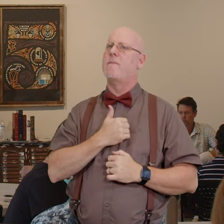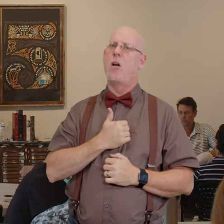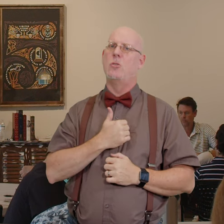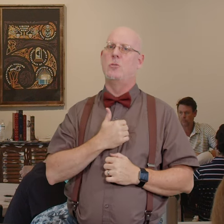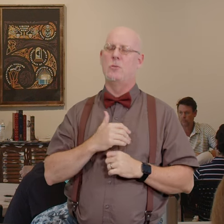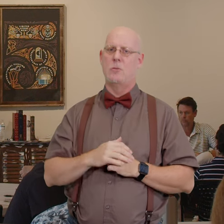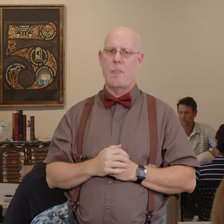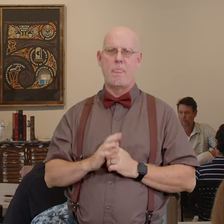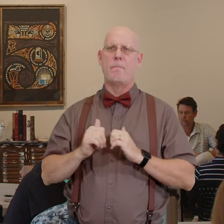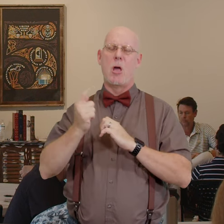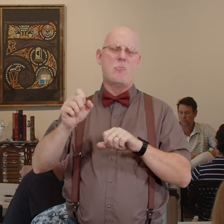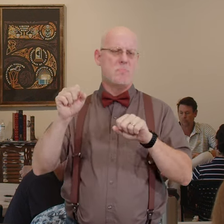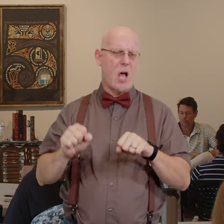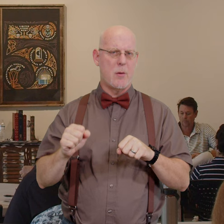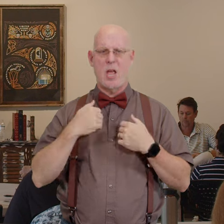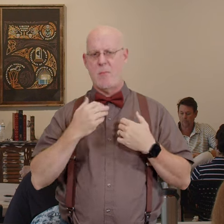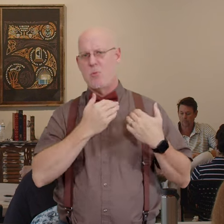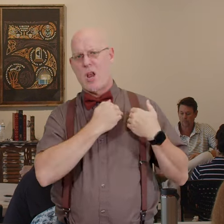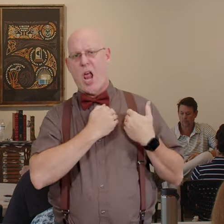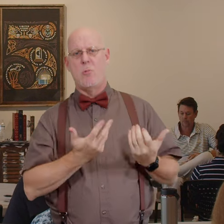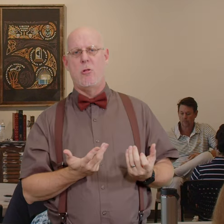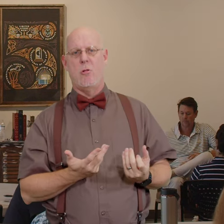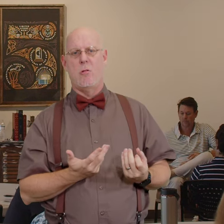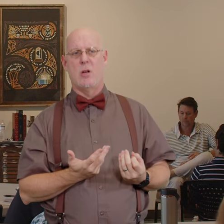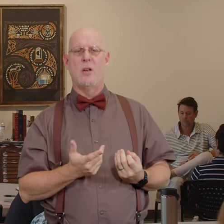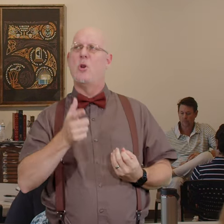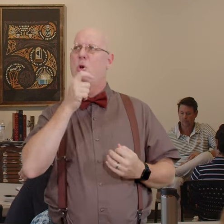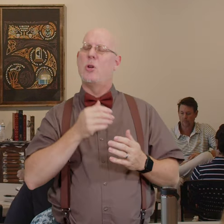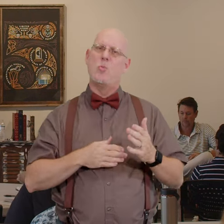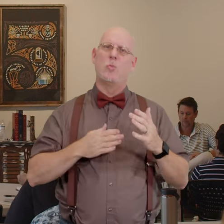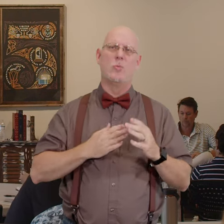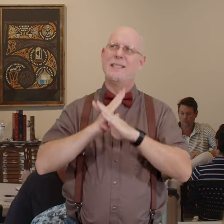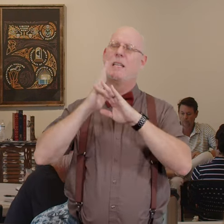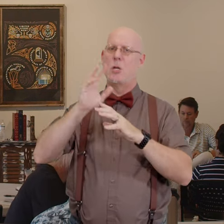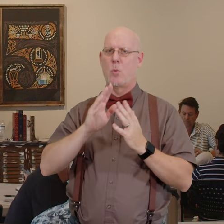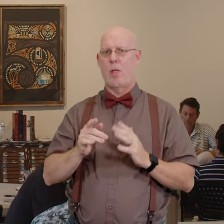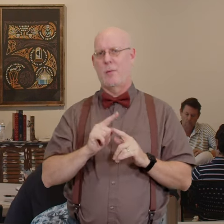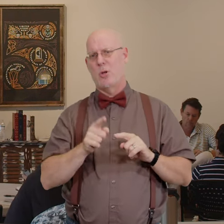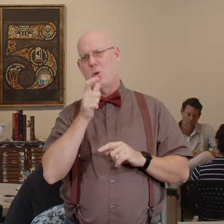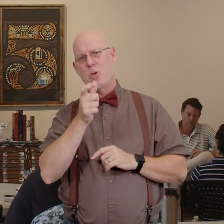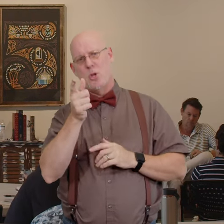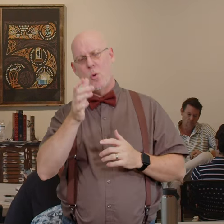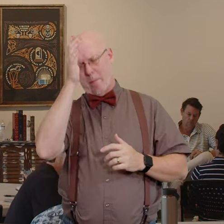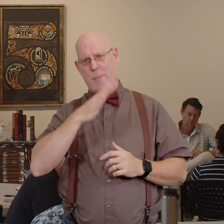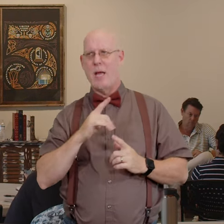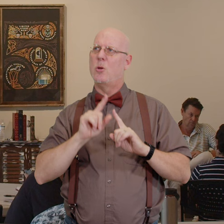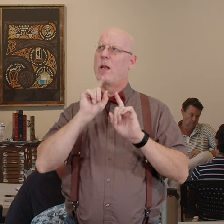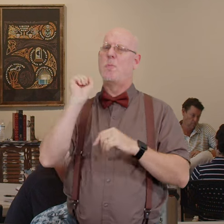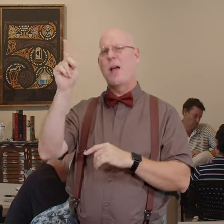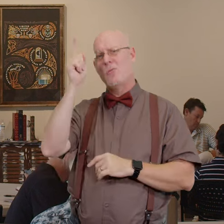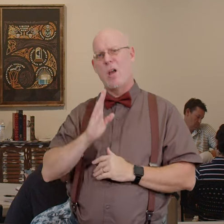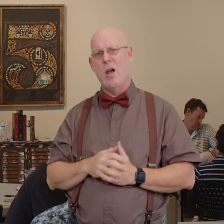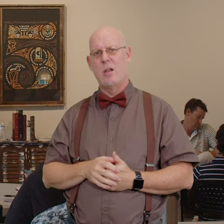find fault? How can he possibly hold people accountable? For who can resist his will? But who are you, oh man,